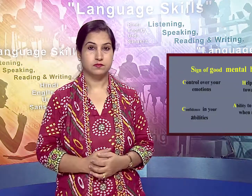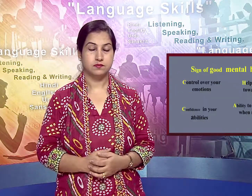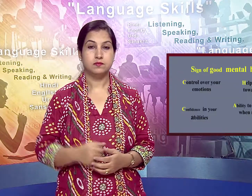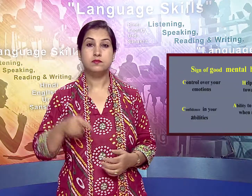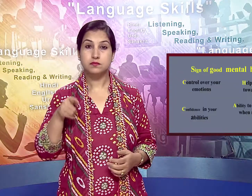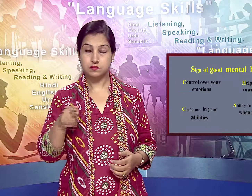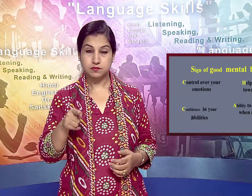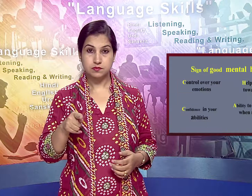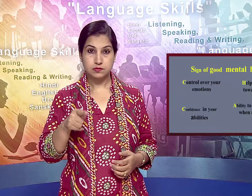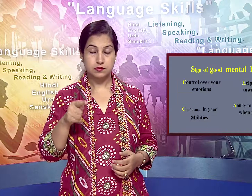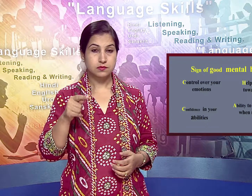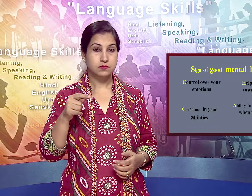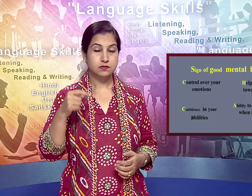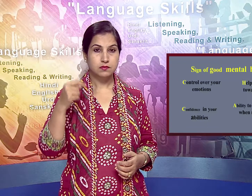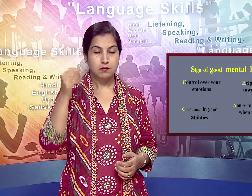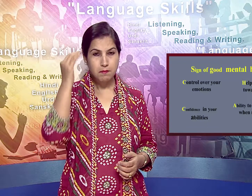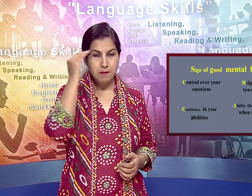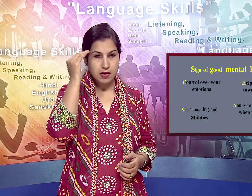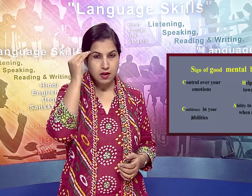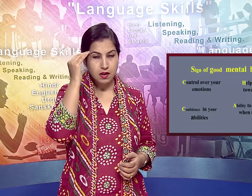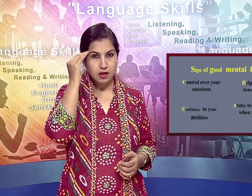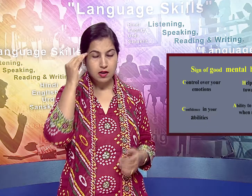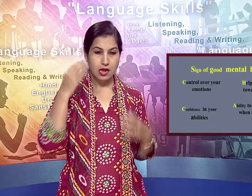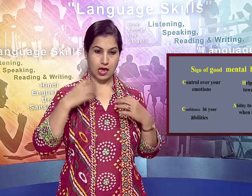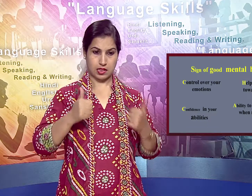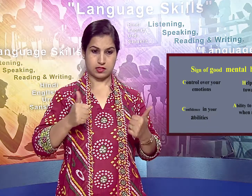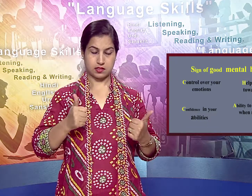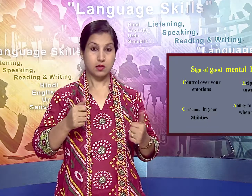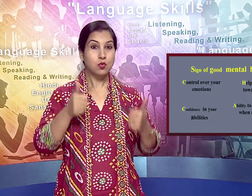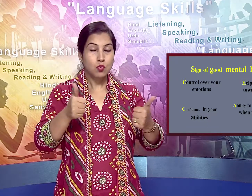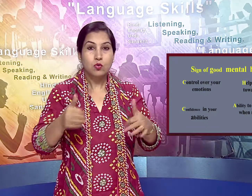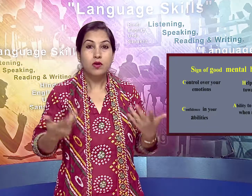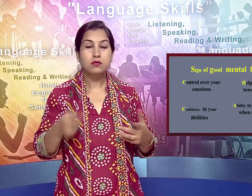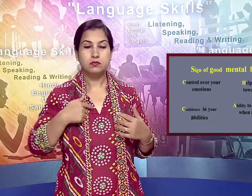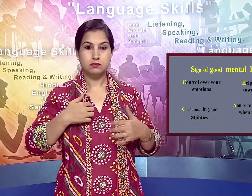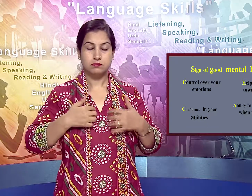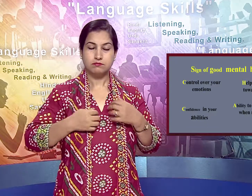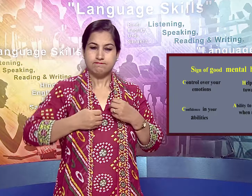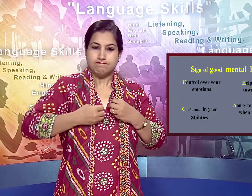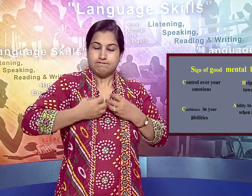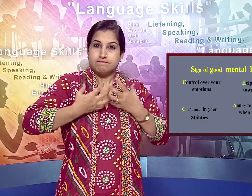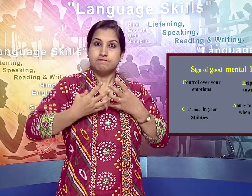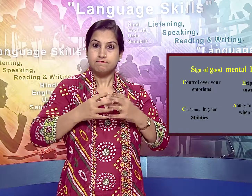You are considered to be in good mental health when you can control your emotions,